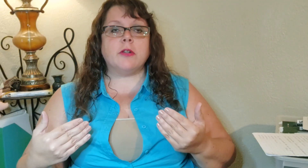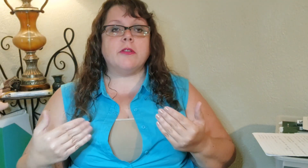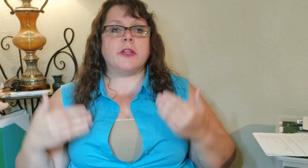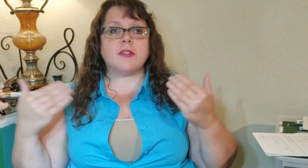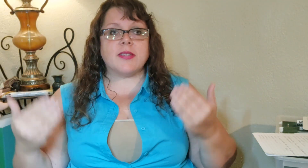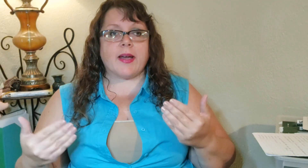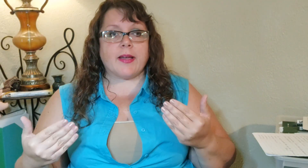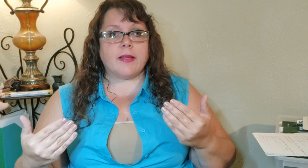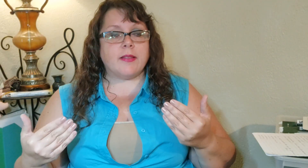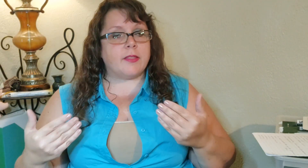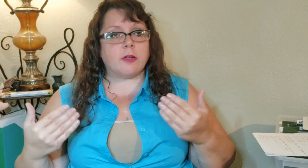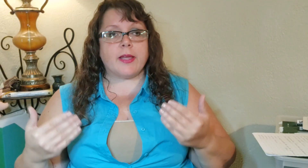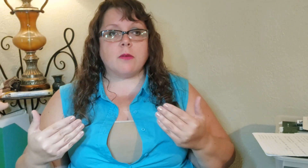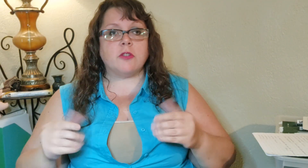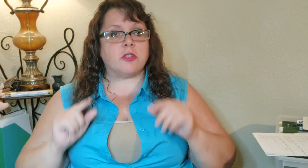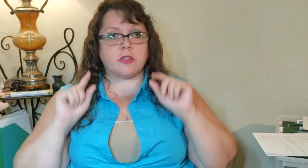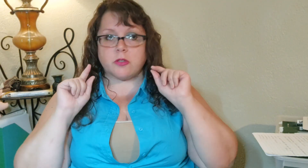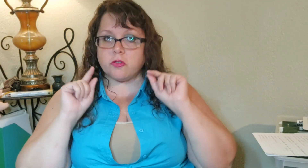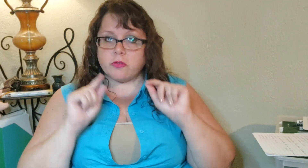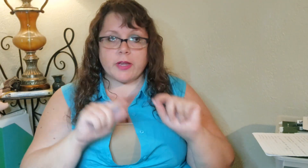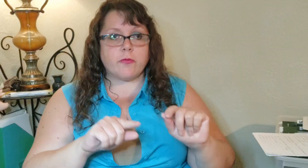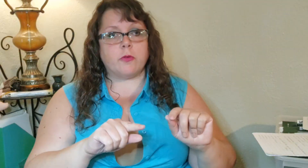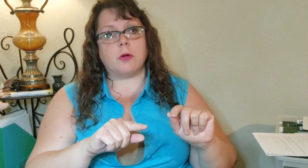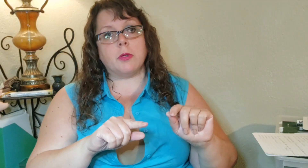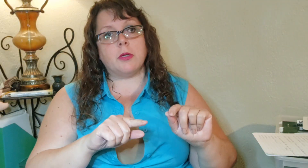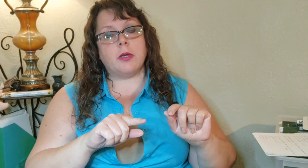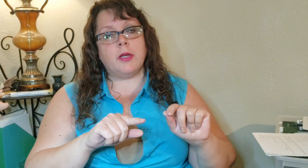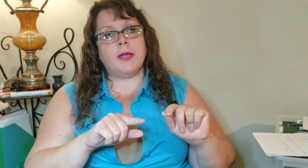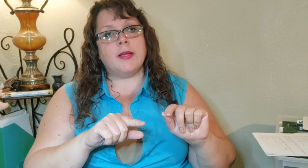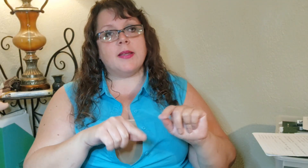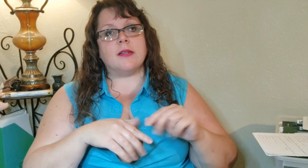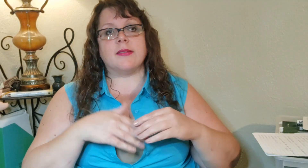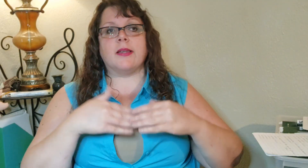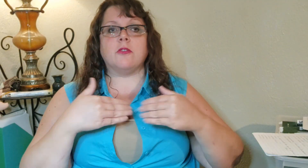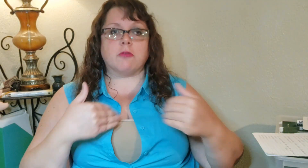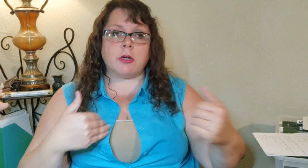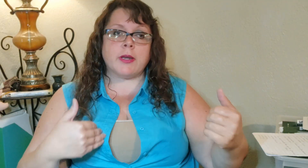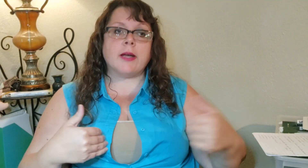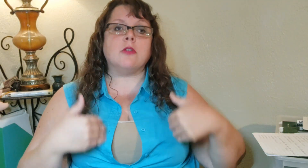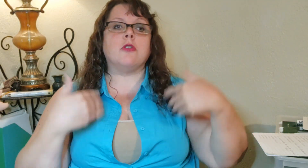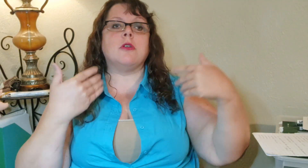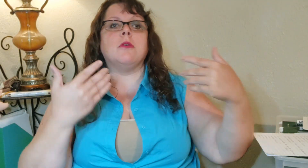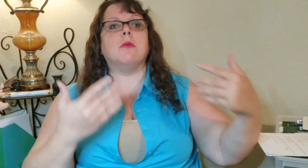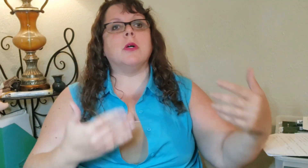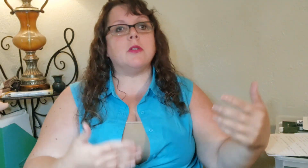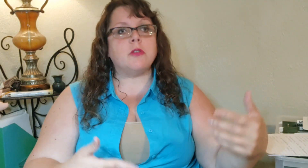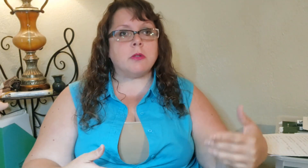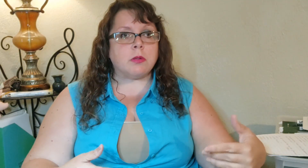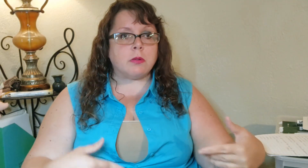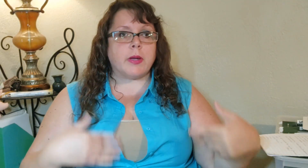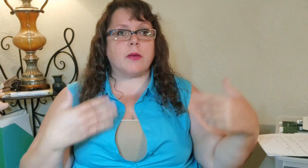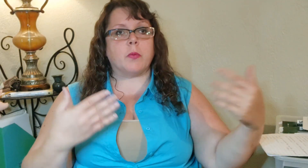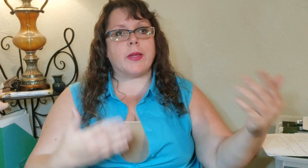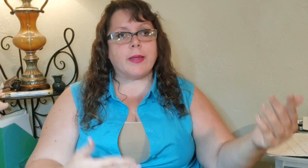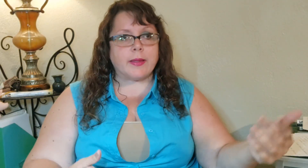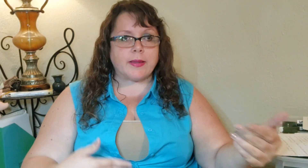world, their language is just straightforward. It's not a drawn out, do you want to, and when,